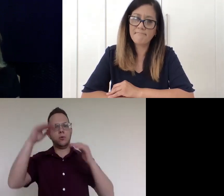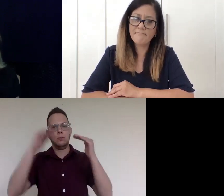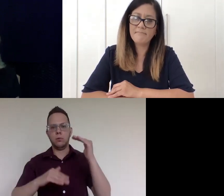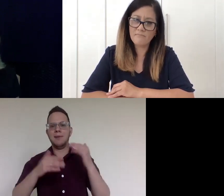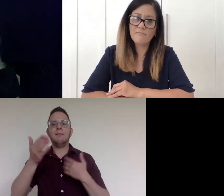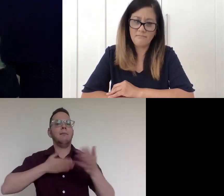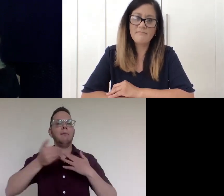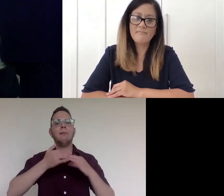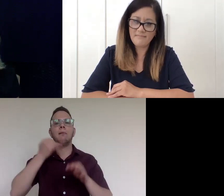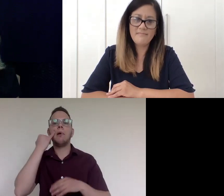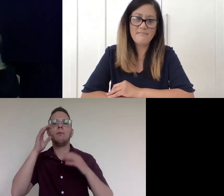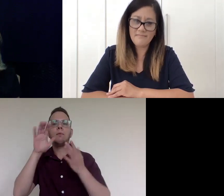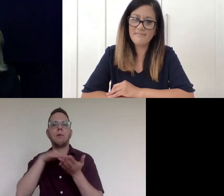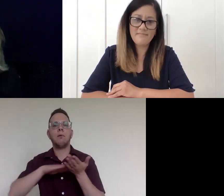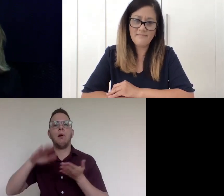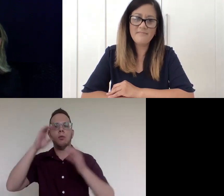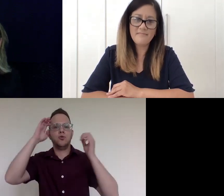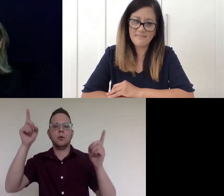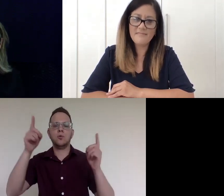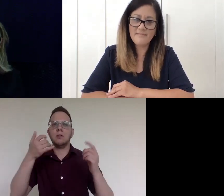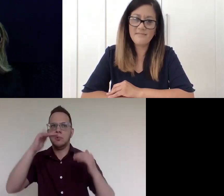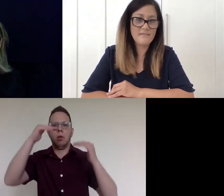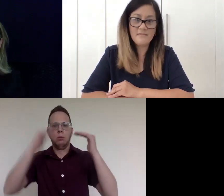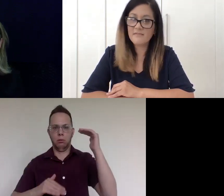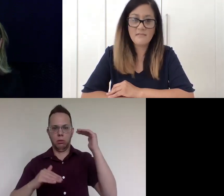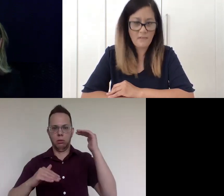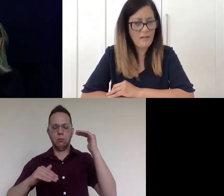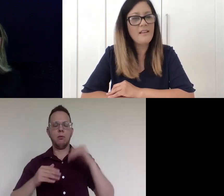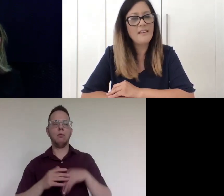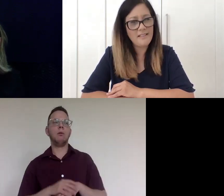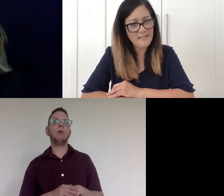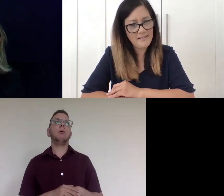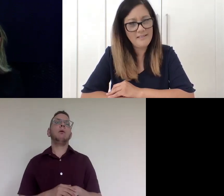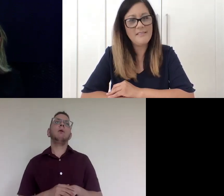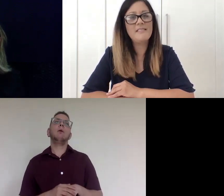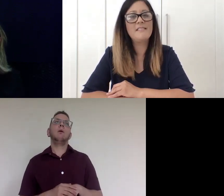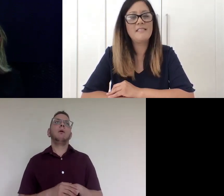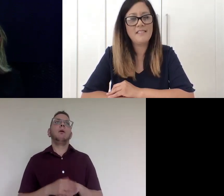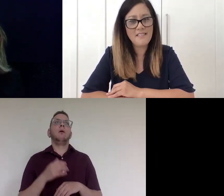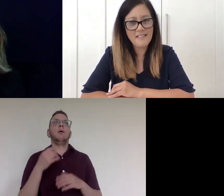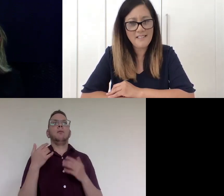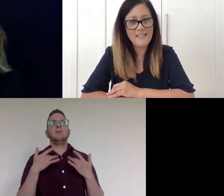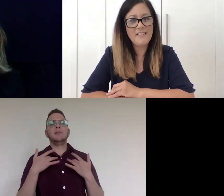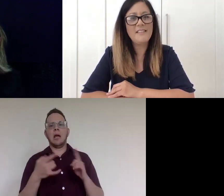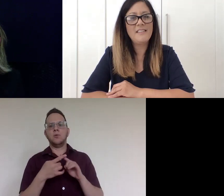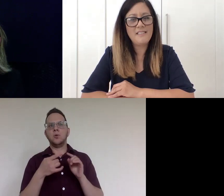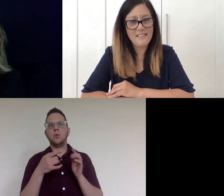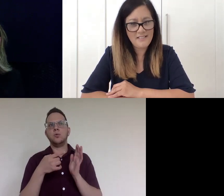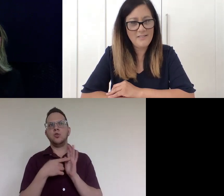literacy. That tends to be very low, even if the person is college educated.